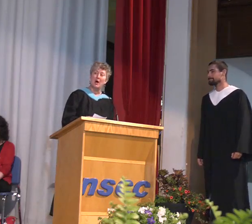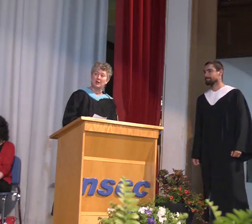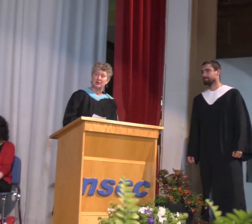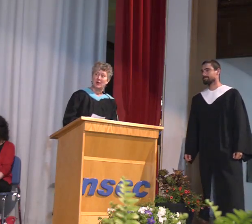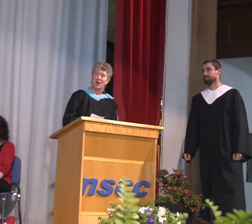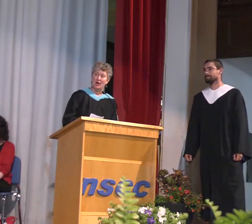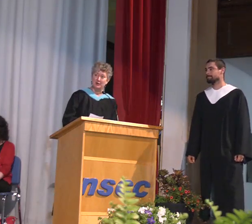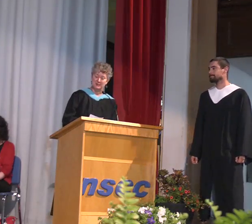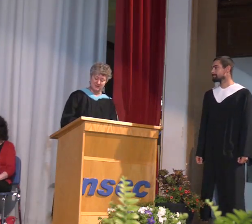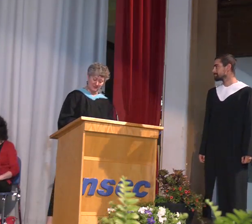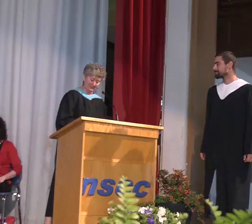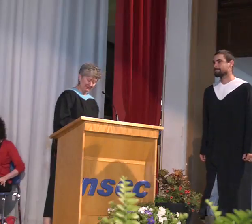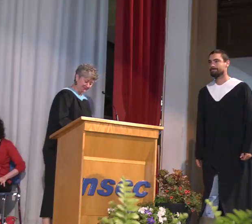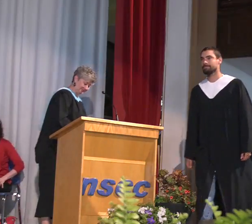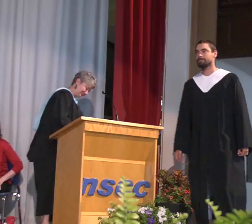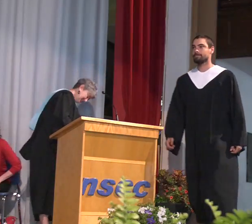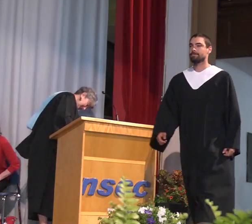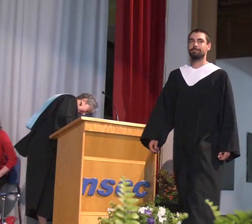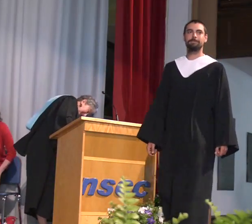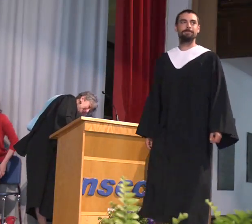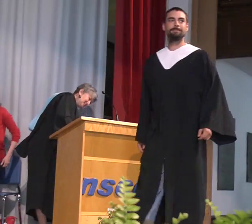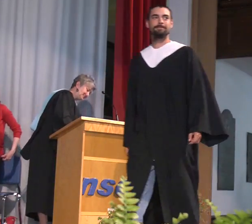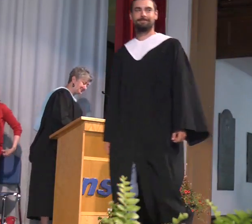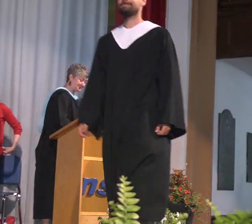Skylar Walker, honors.